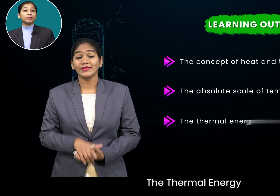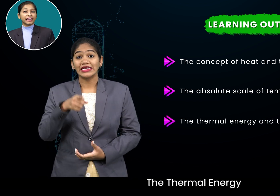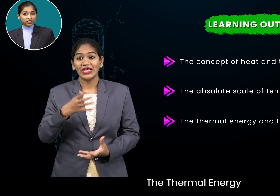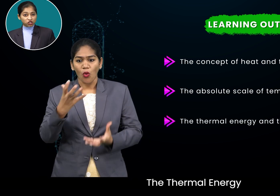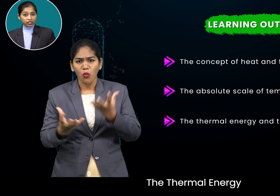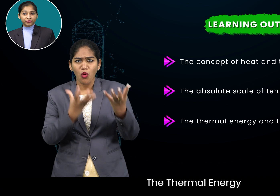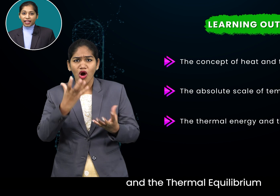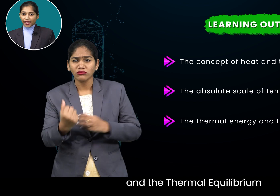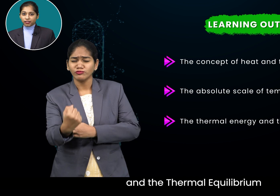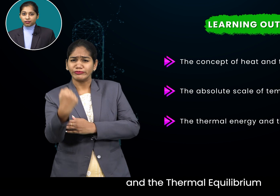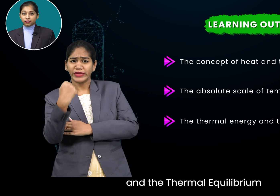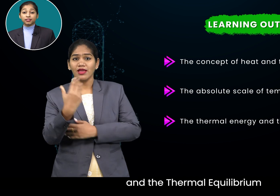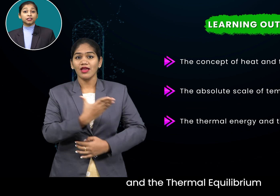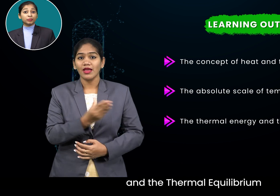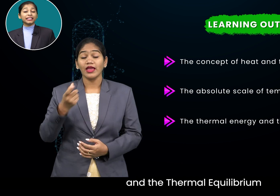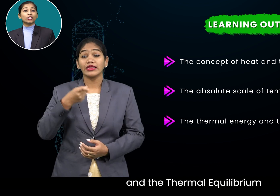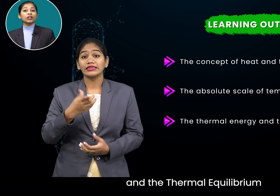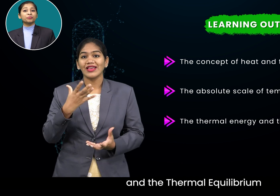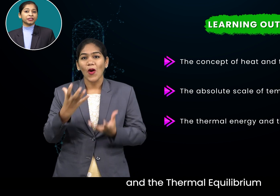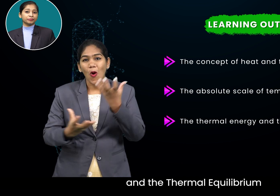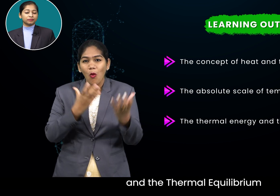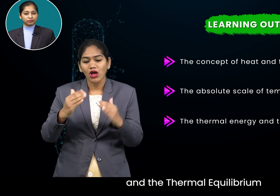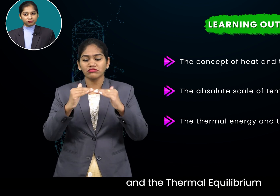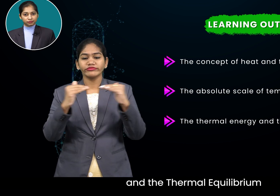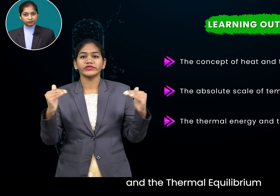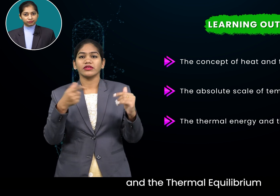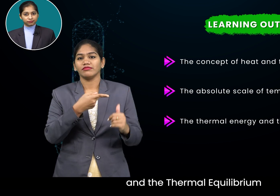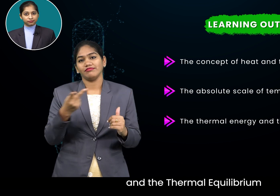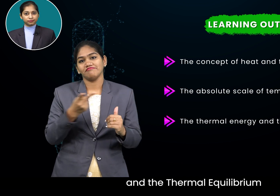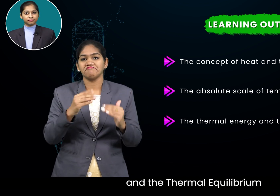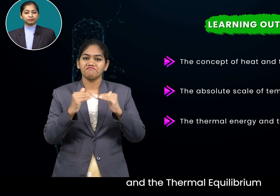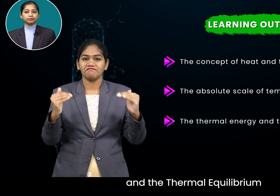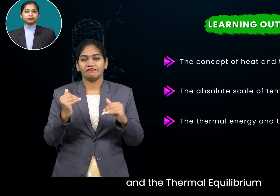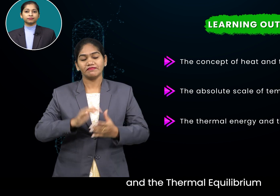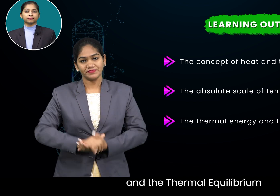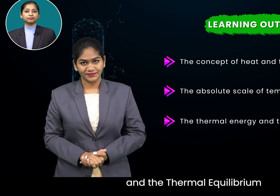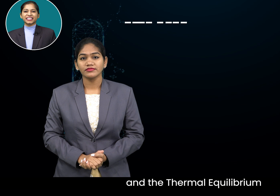the thermal energy and the thermal equilibrium.